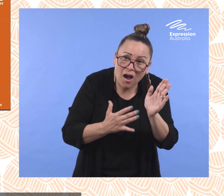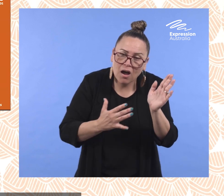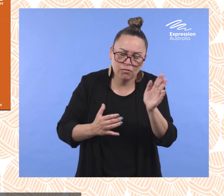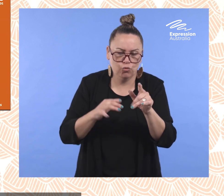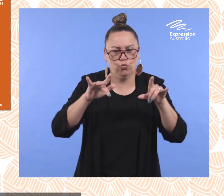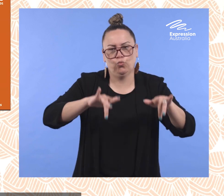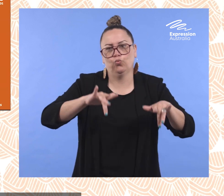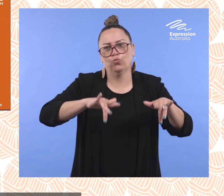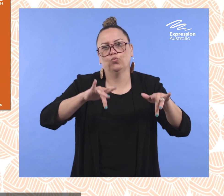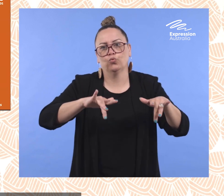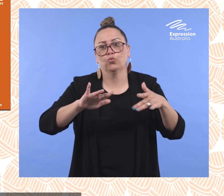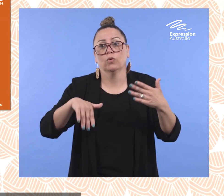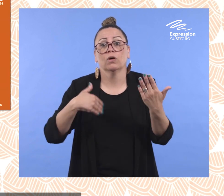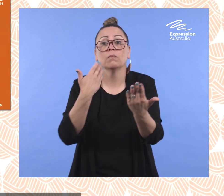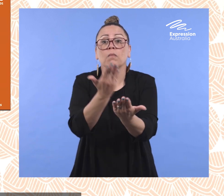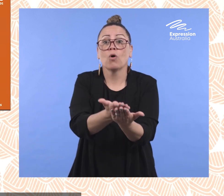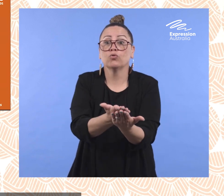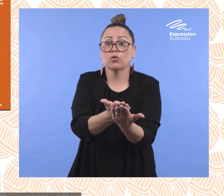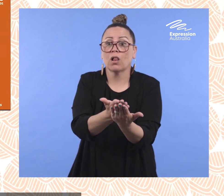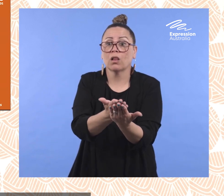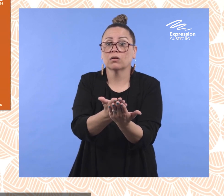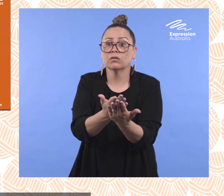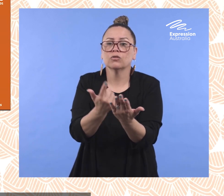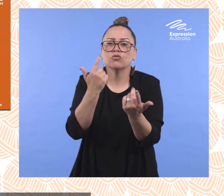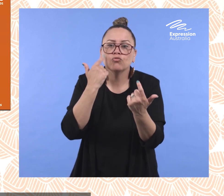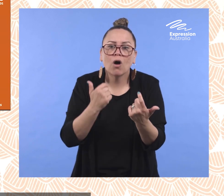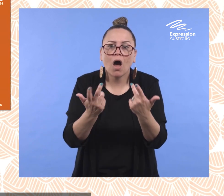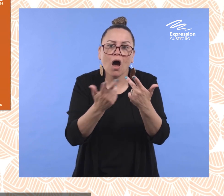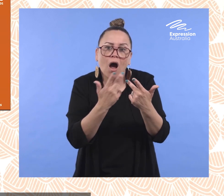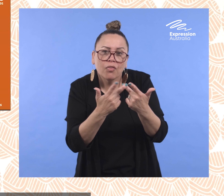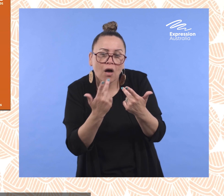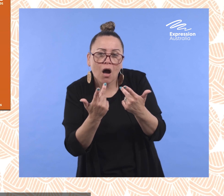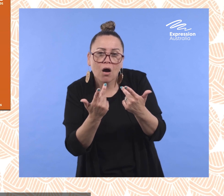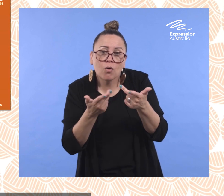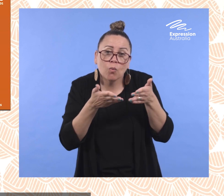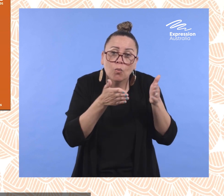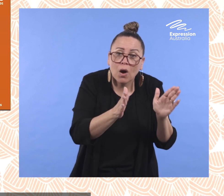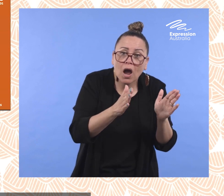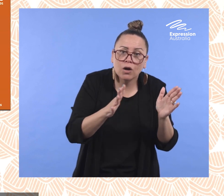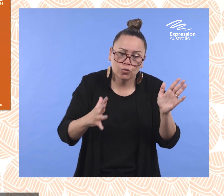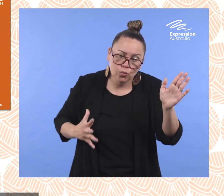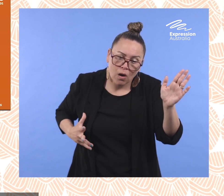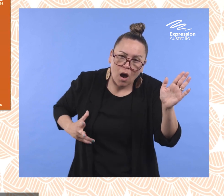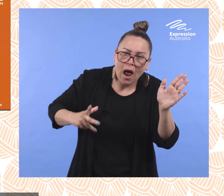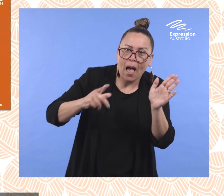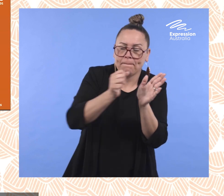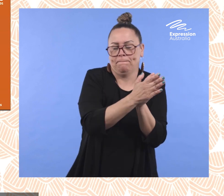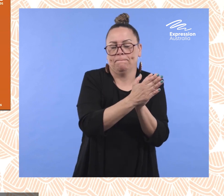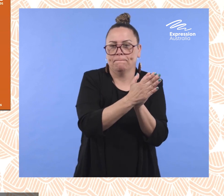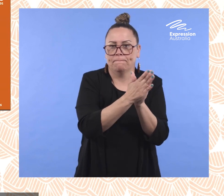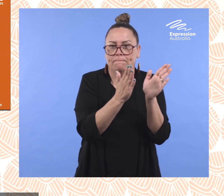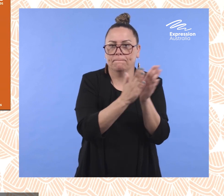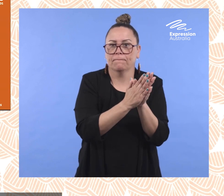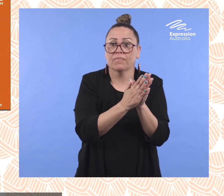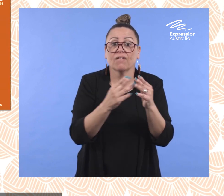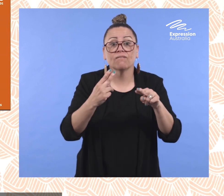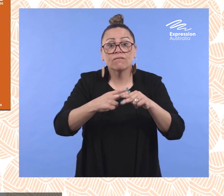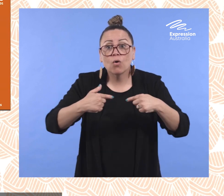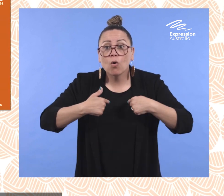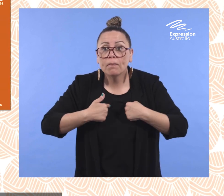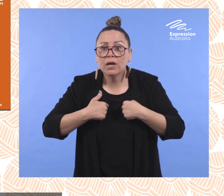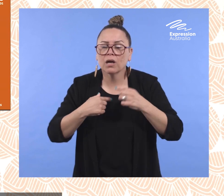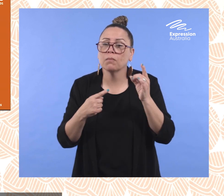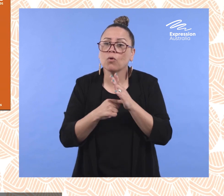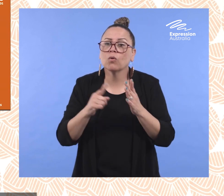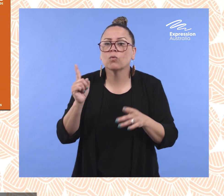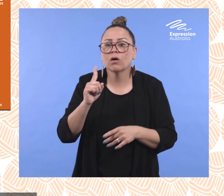closing. Here is a proposal to just try another way to close the gap. And so for me, it's important